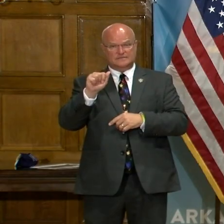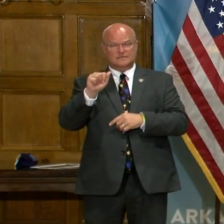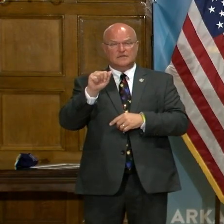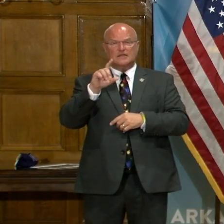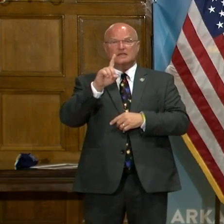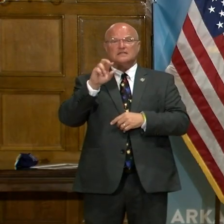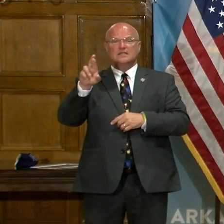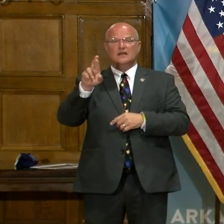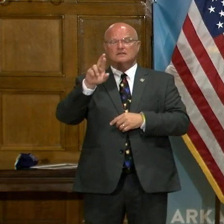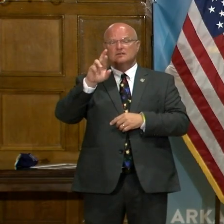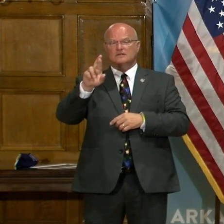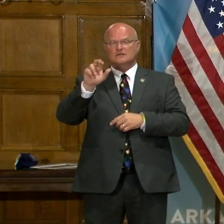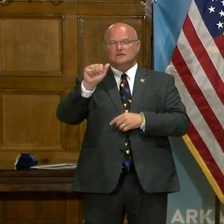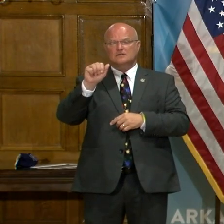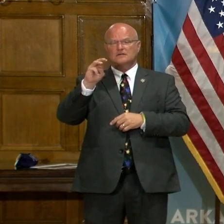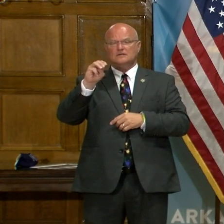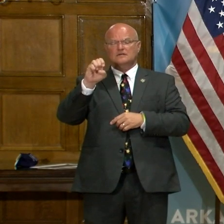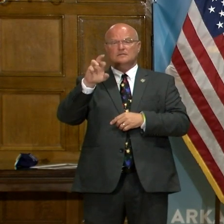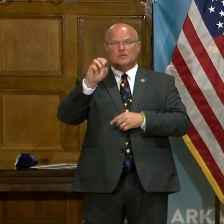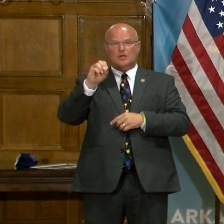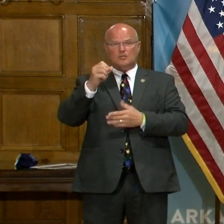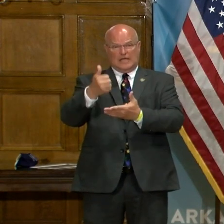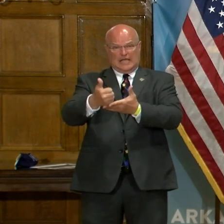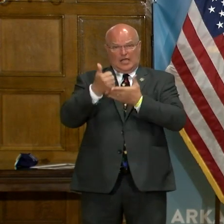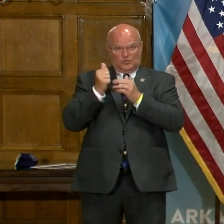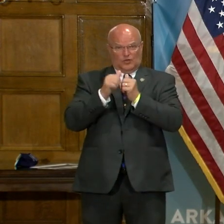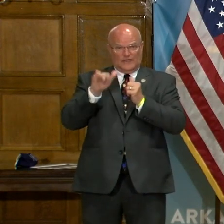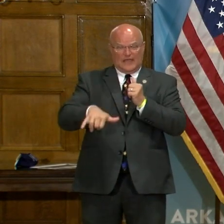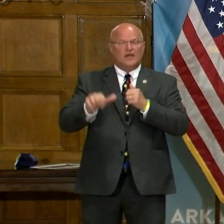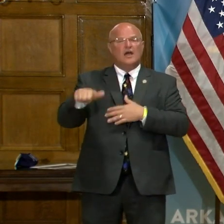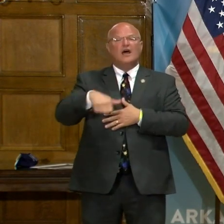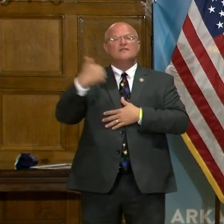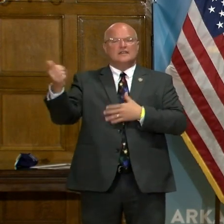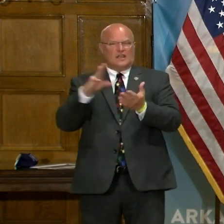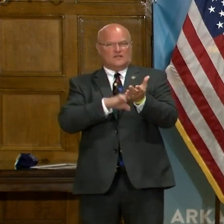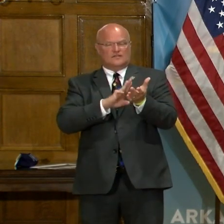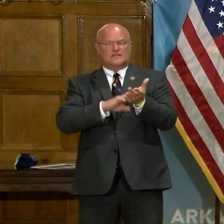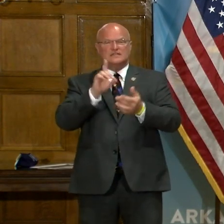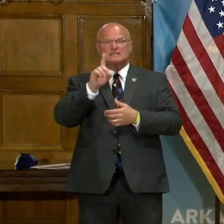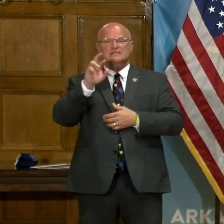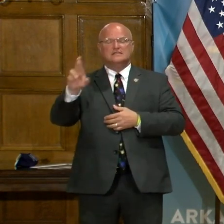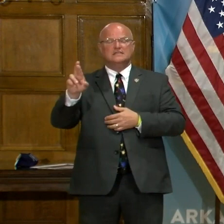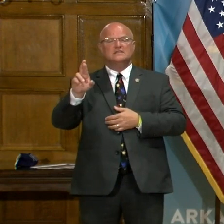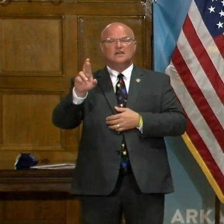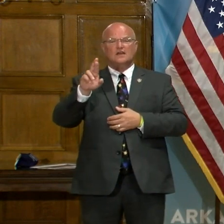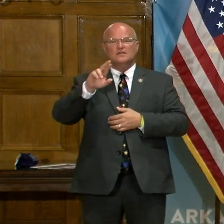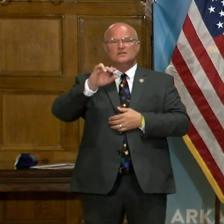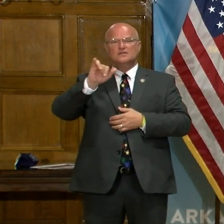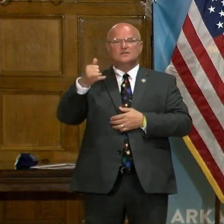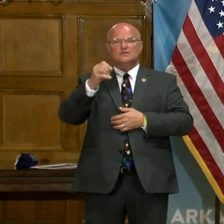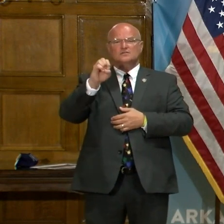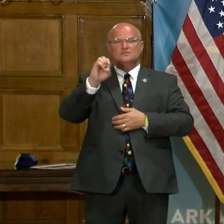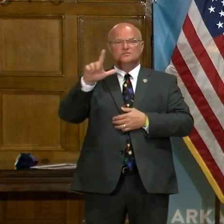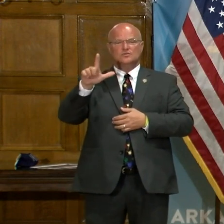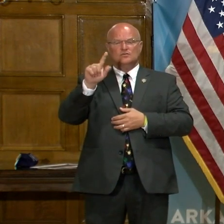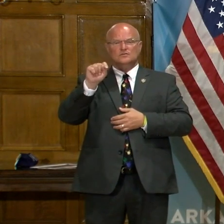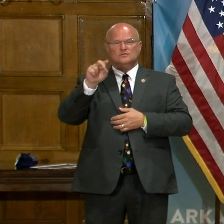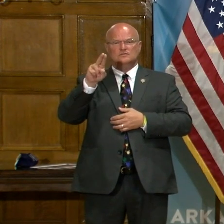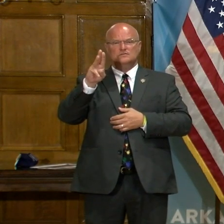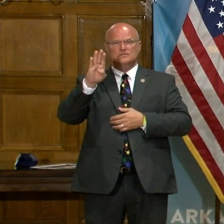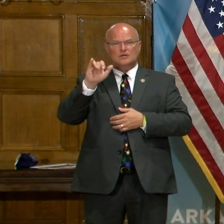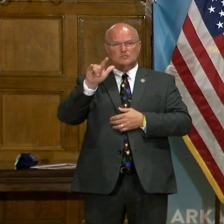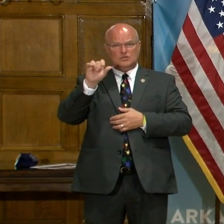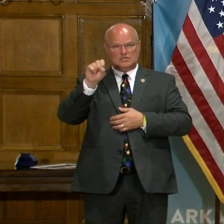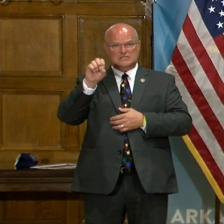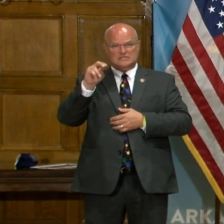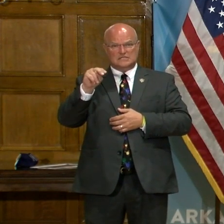Dr. Romero has assisted with that as well. We have another physician, Dr. Joel Tomlinson, who is also